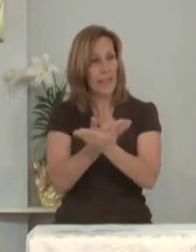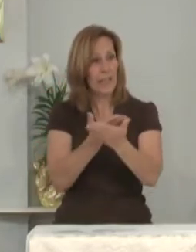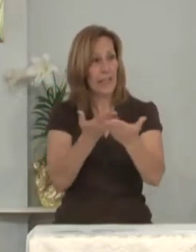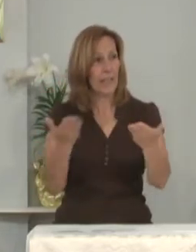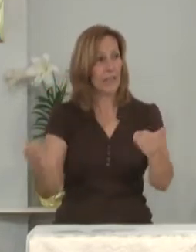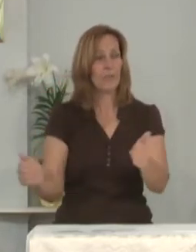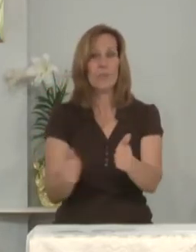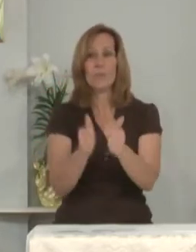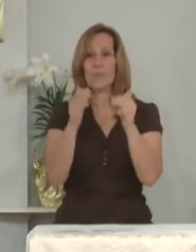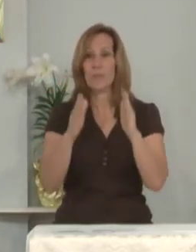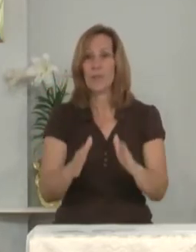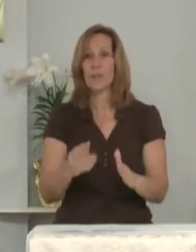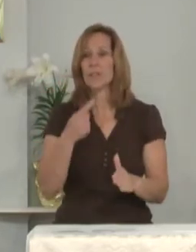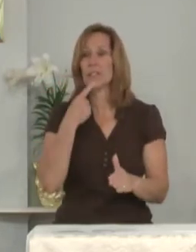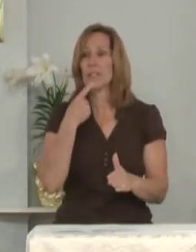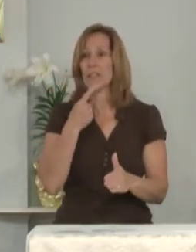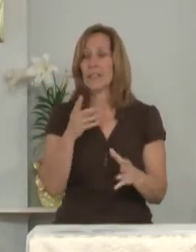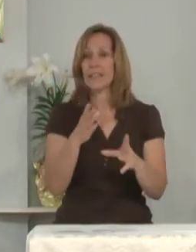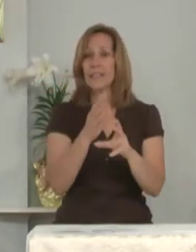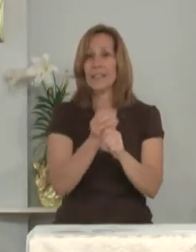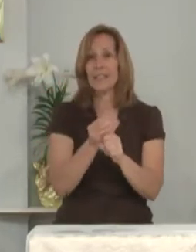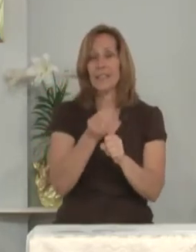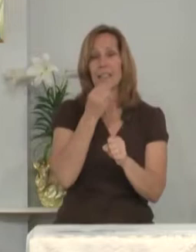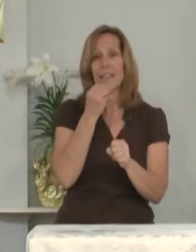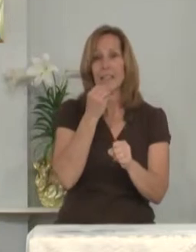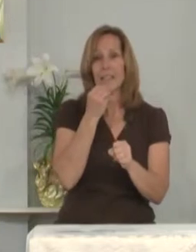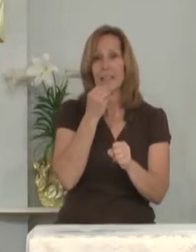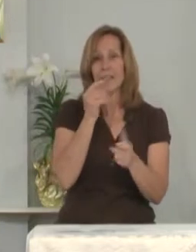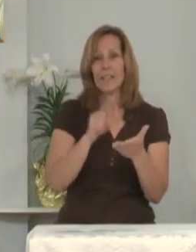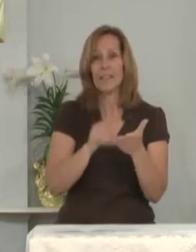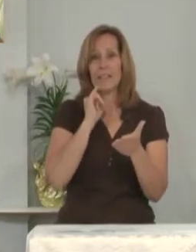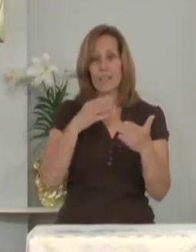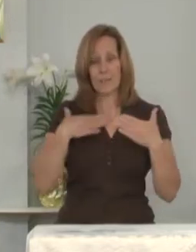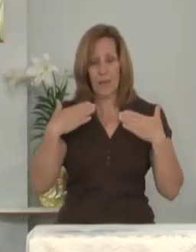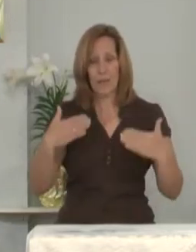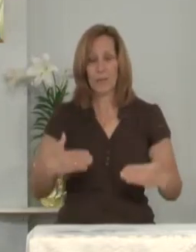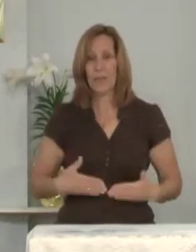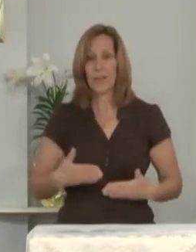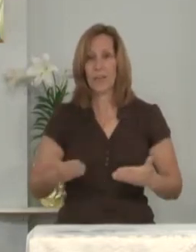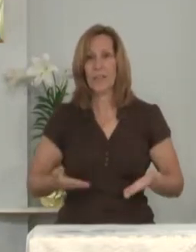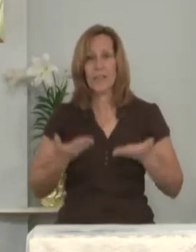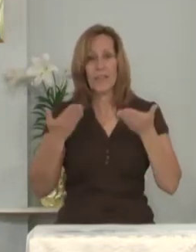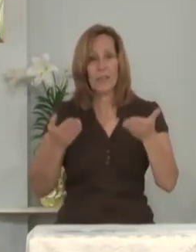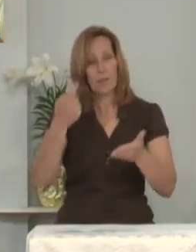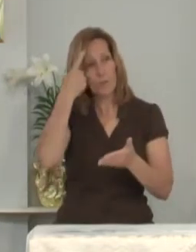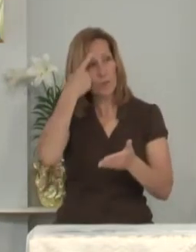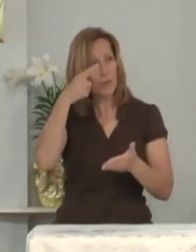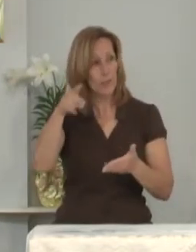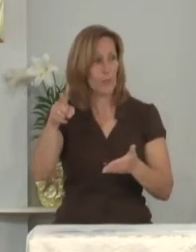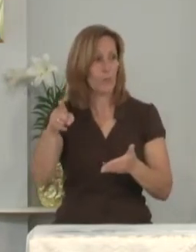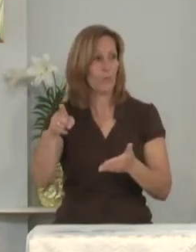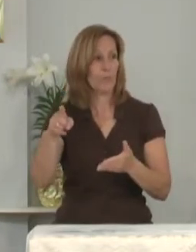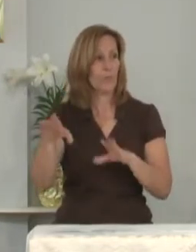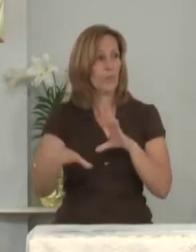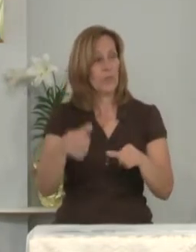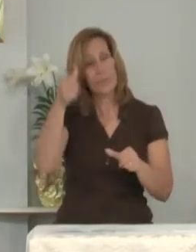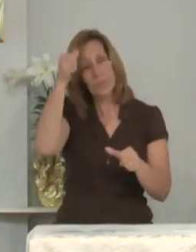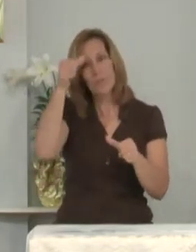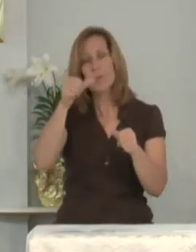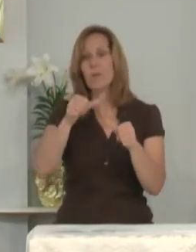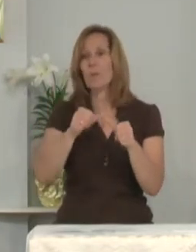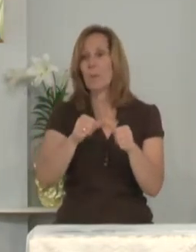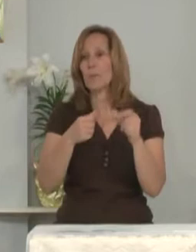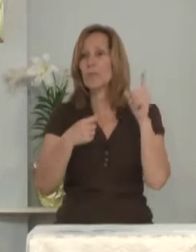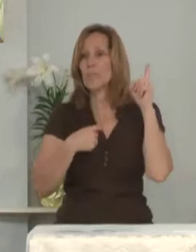gave it to his followers saying, take and eat. This is my body given for you. Do